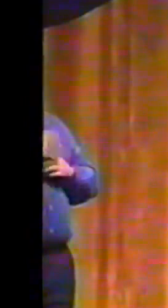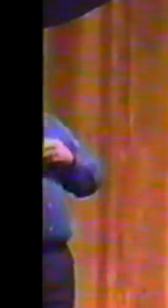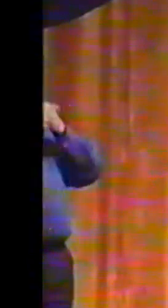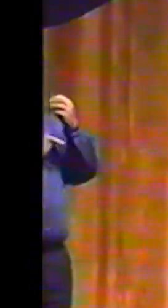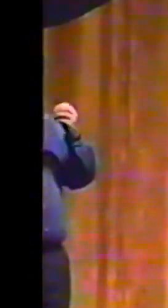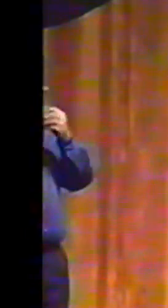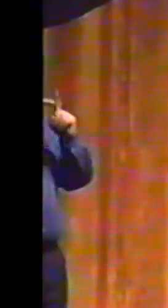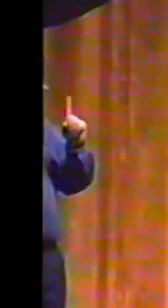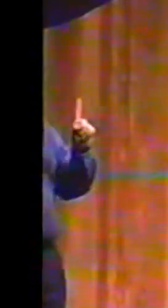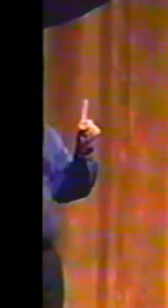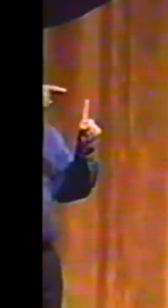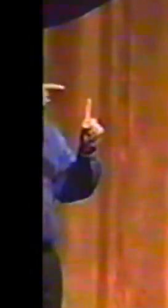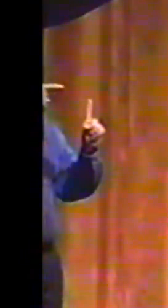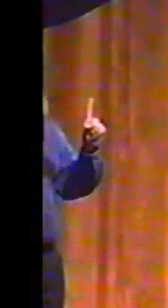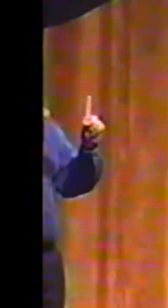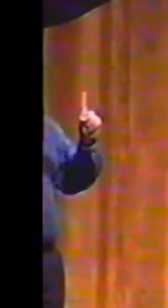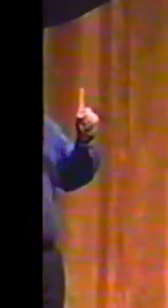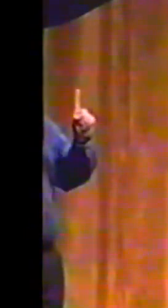see. Well,